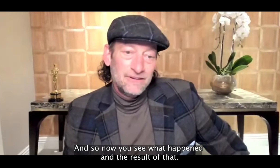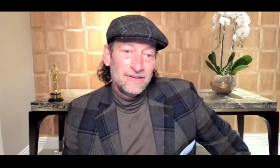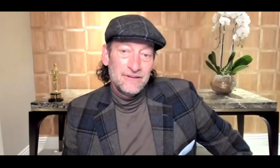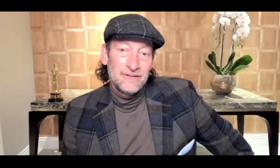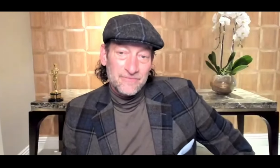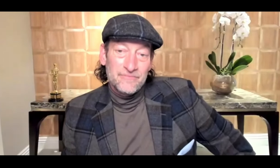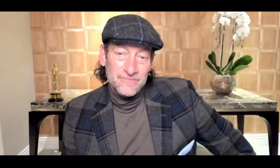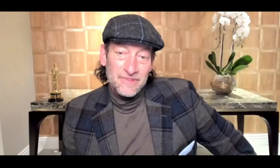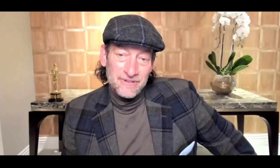that.